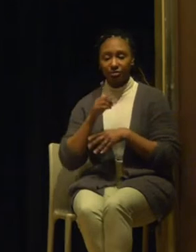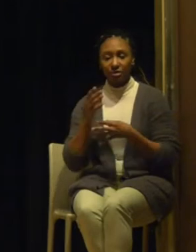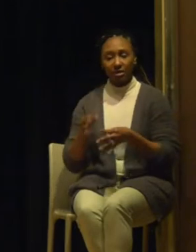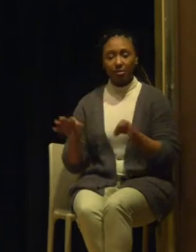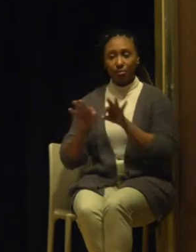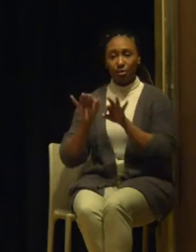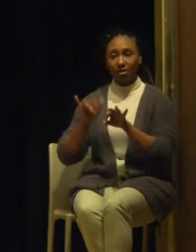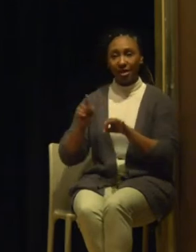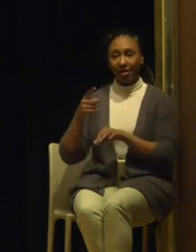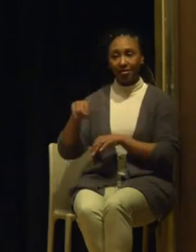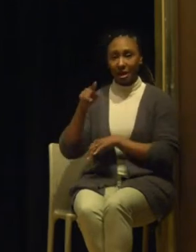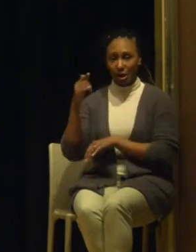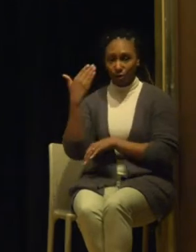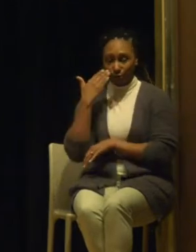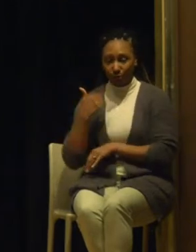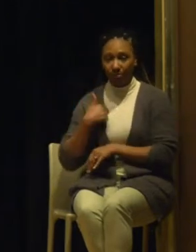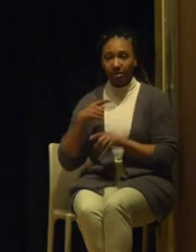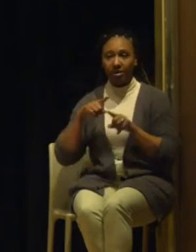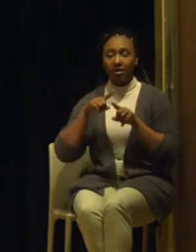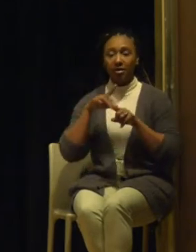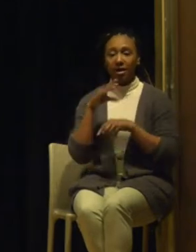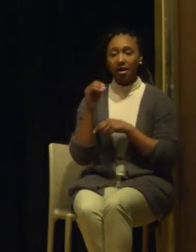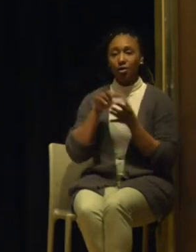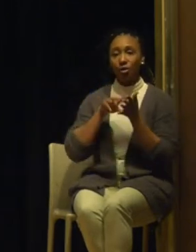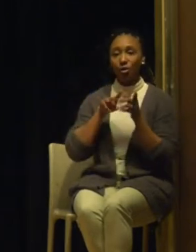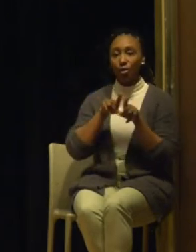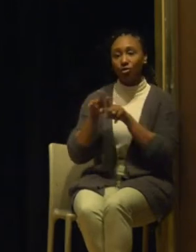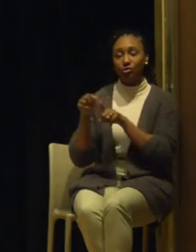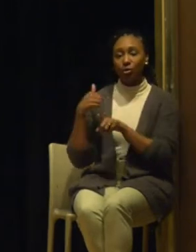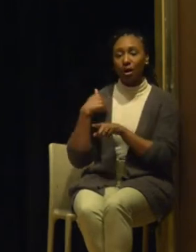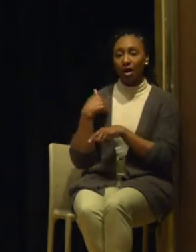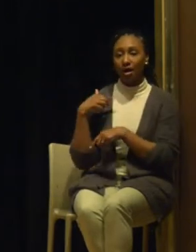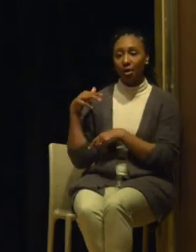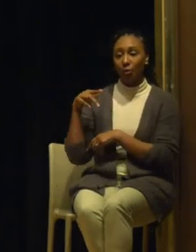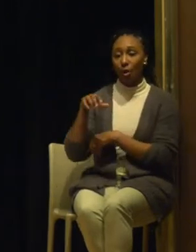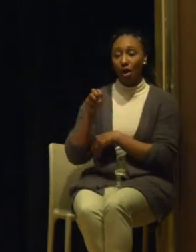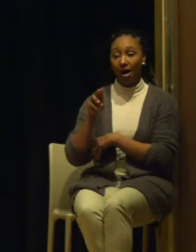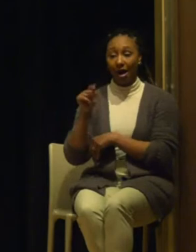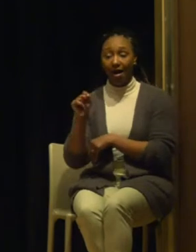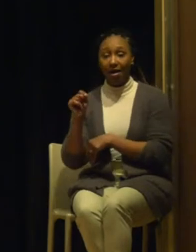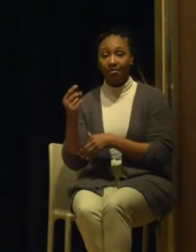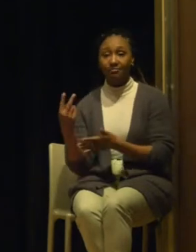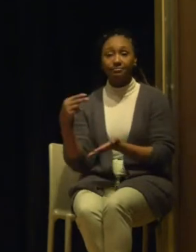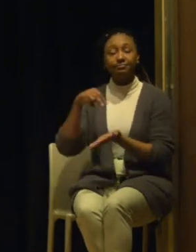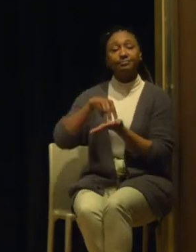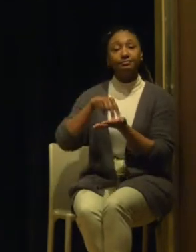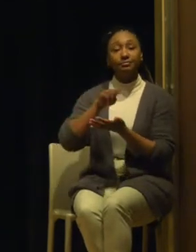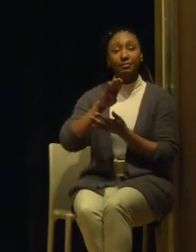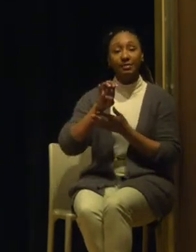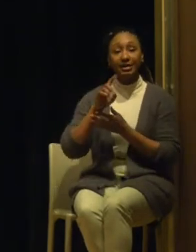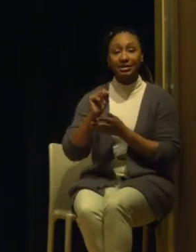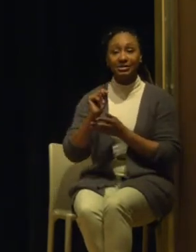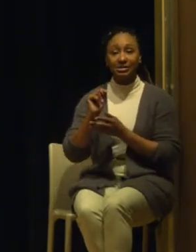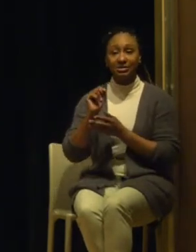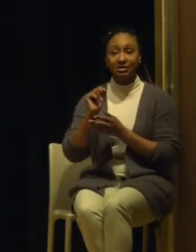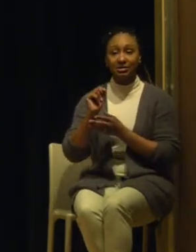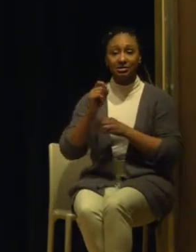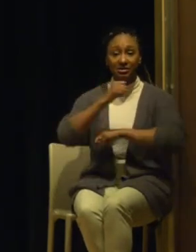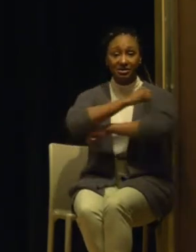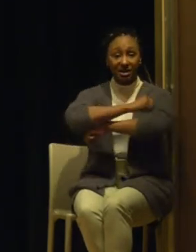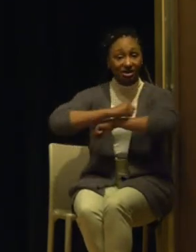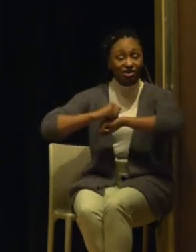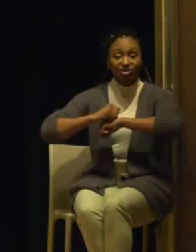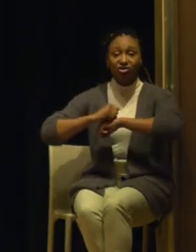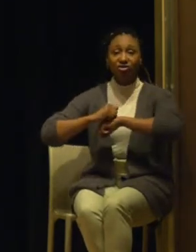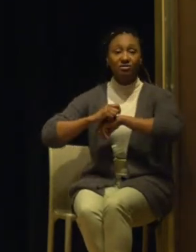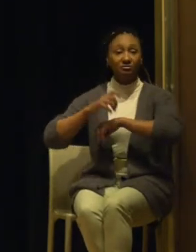me. And that's why I walked out on the BET Awards stage every year to let them know a Black woman was running the network.